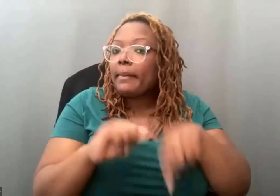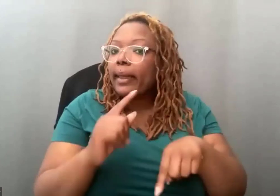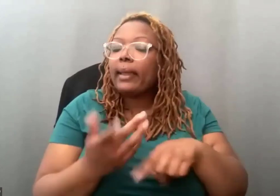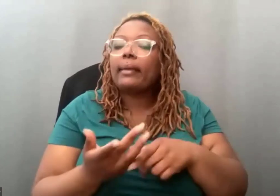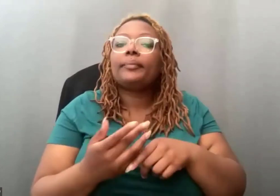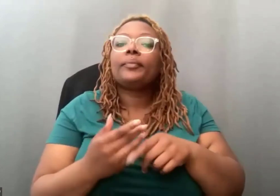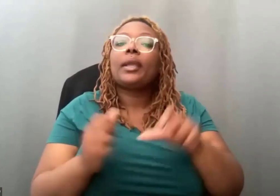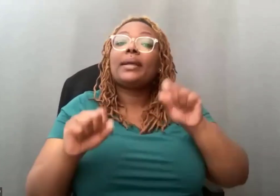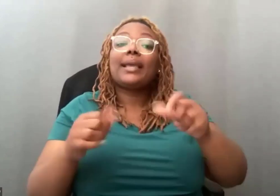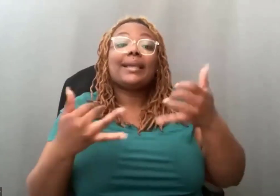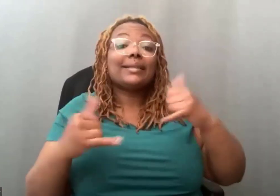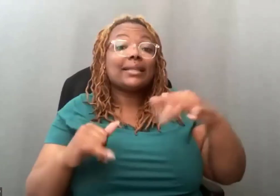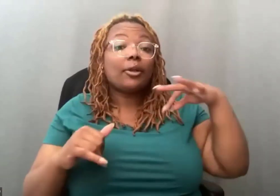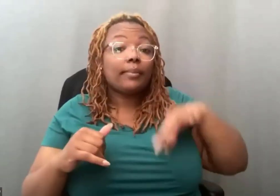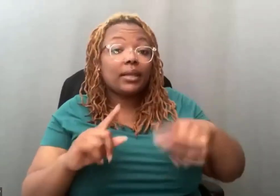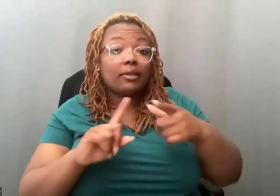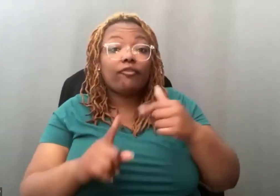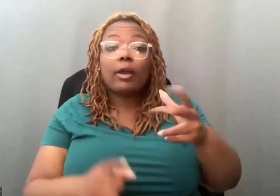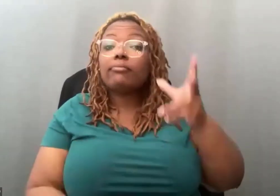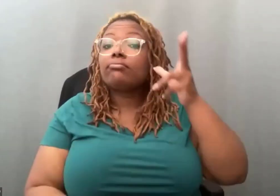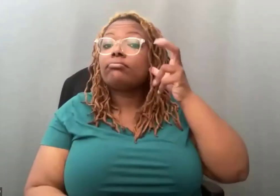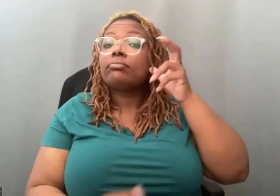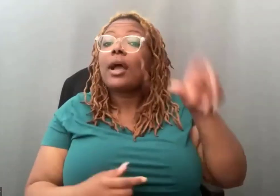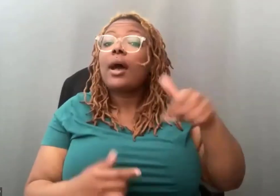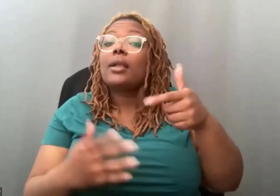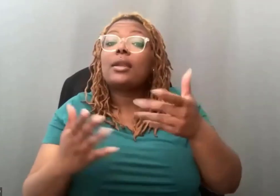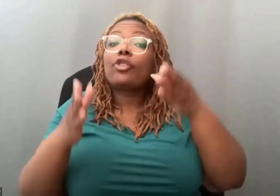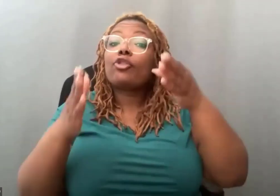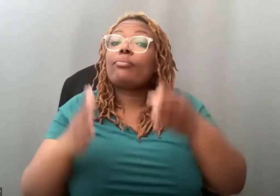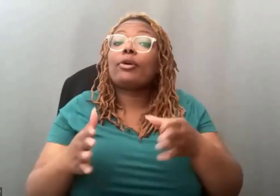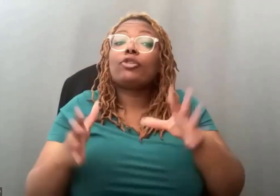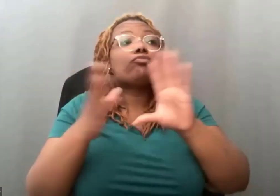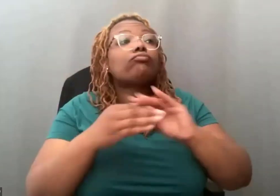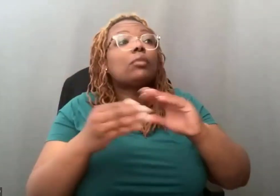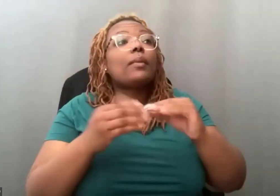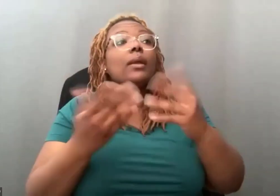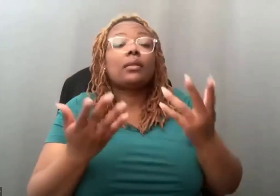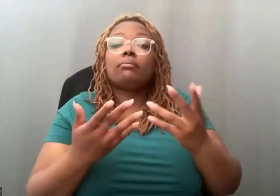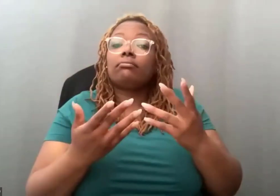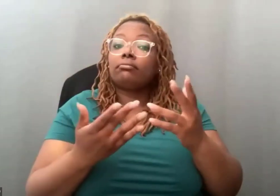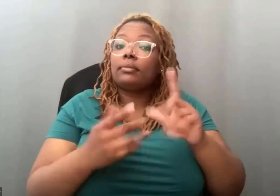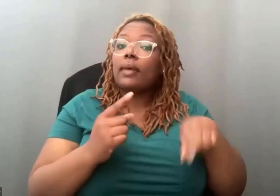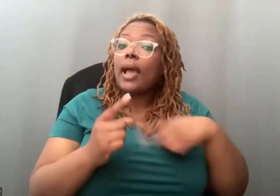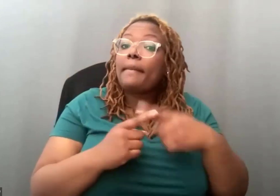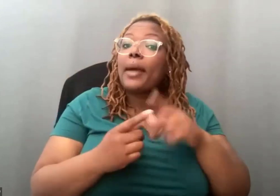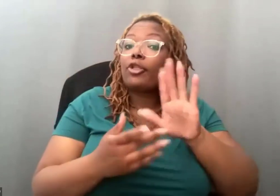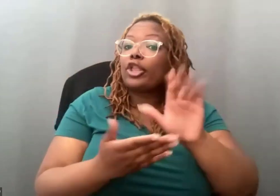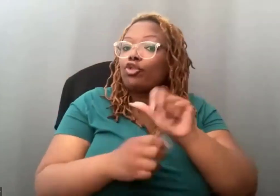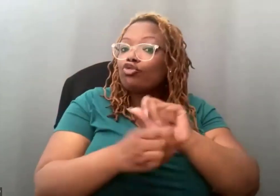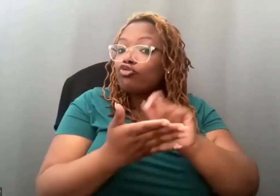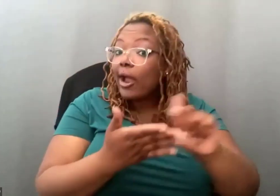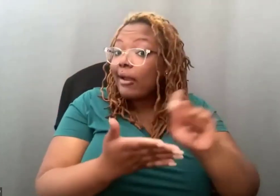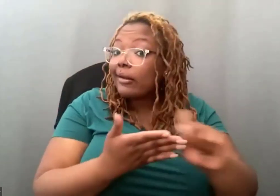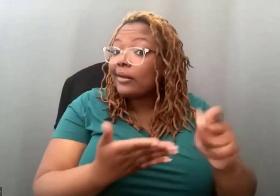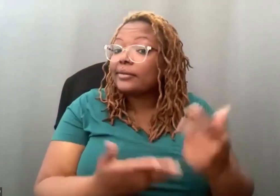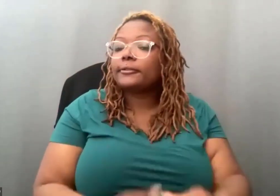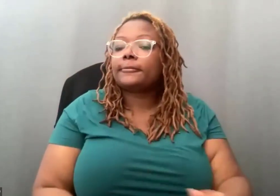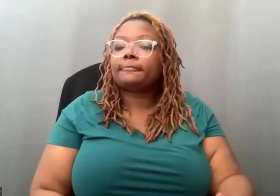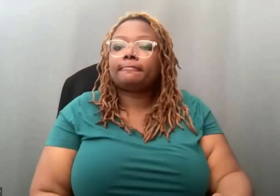still could benefit from hearing another human talk to them in kind ways about their writing.